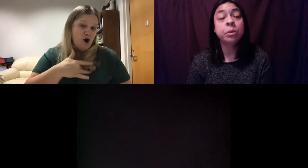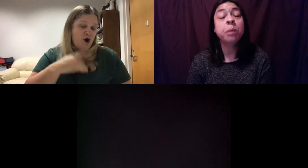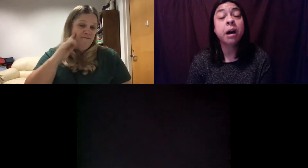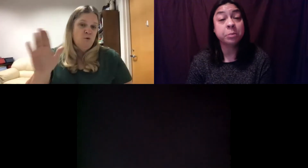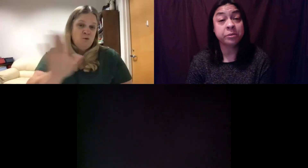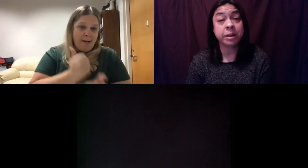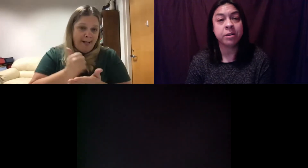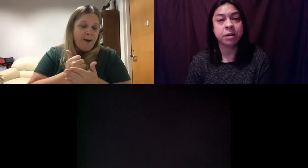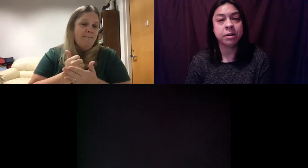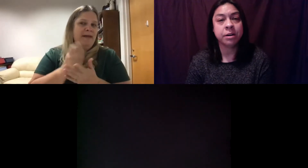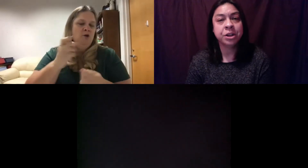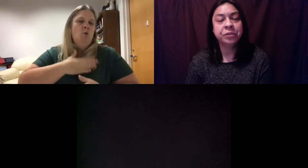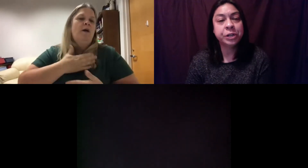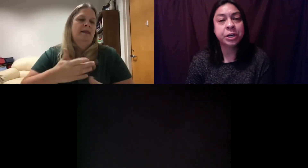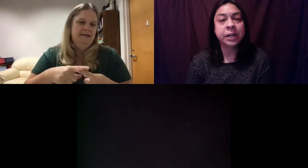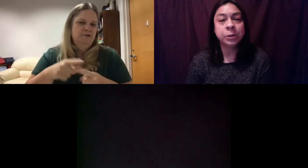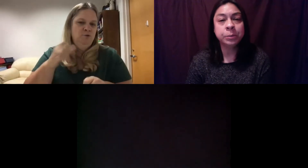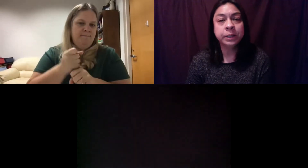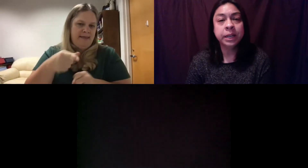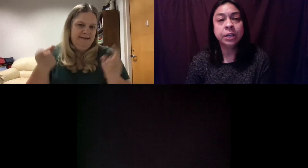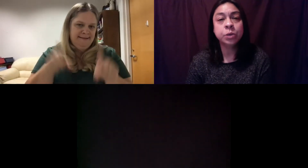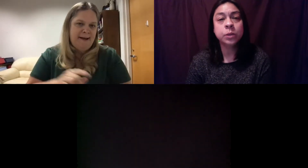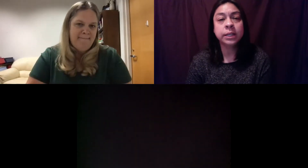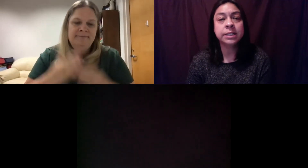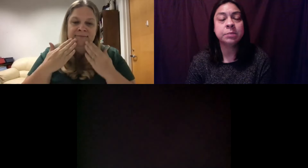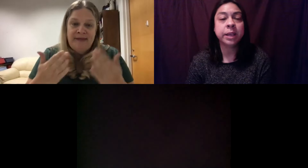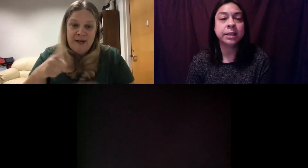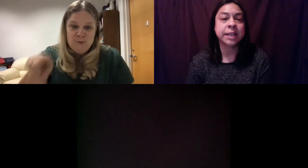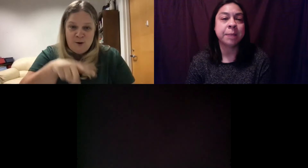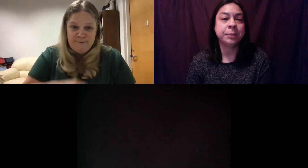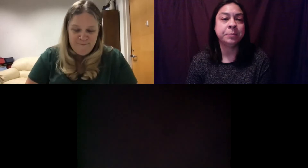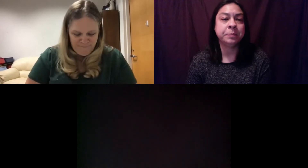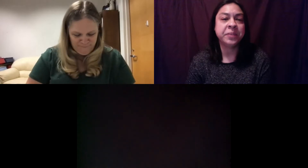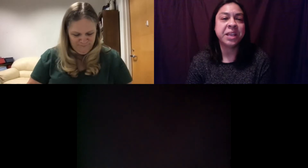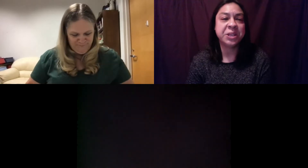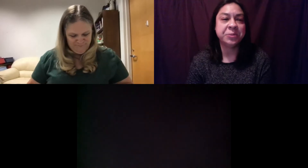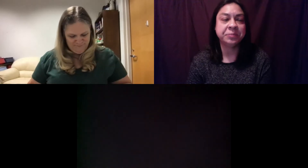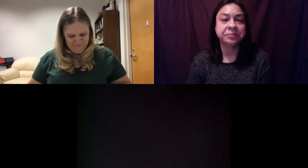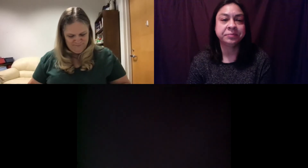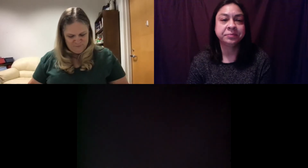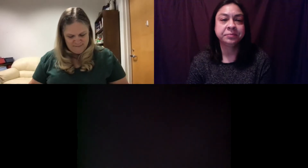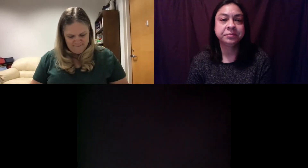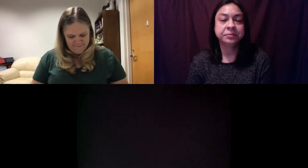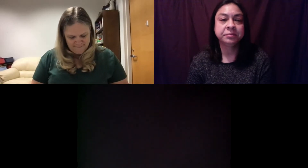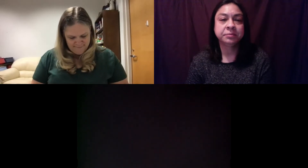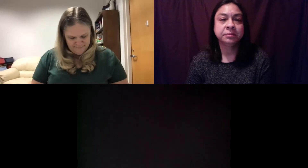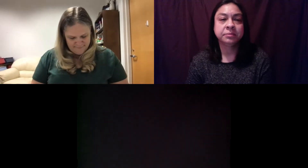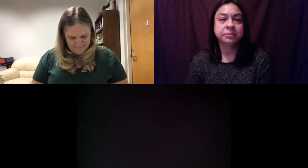from the bottom of my heart for your help and your willingness to make this happen. Thank you.